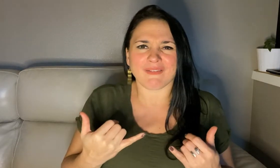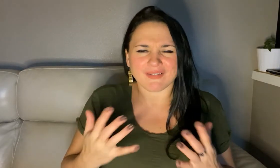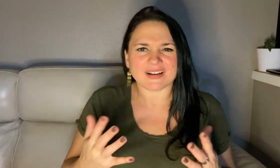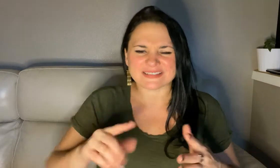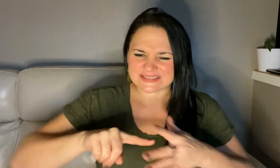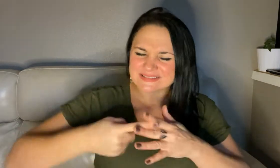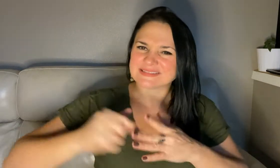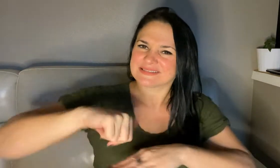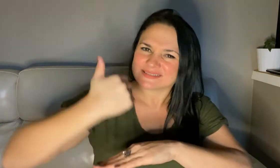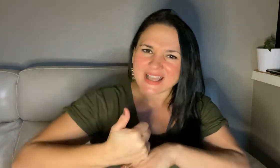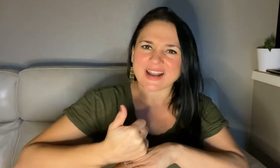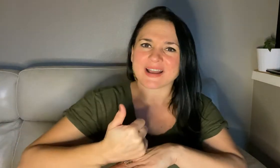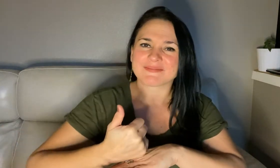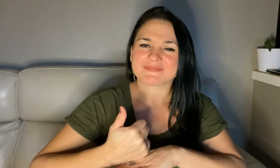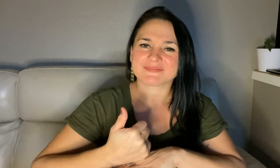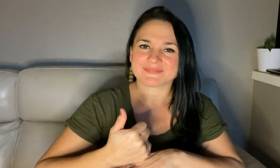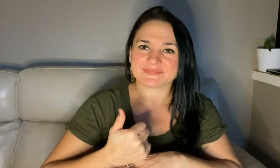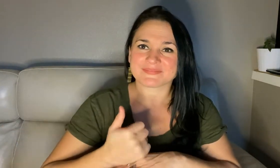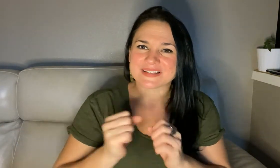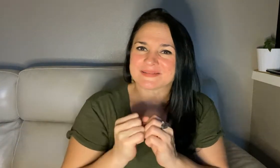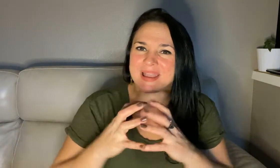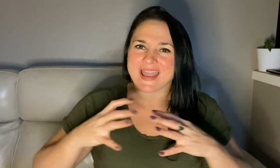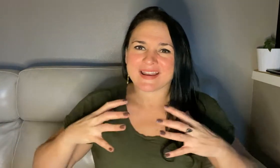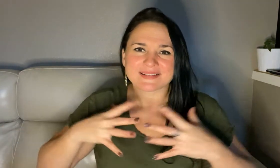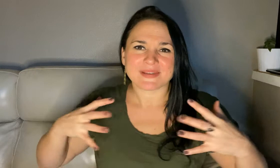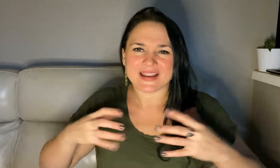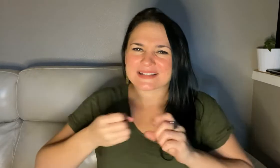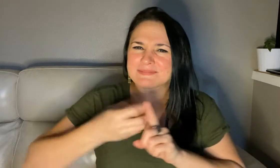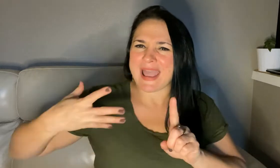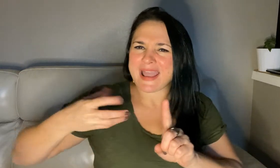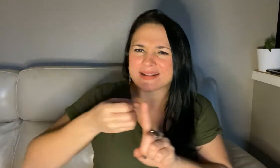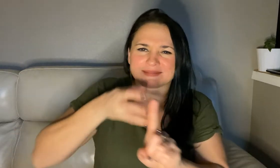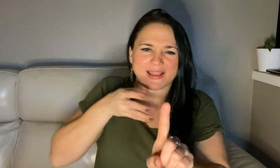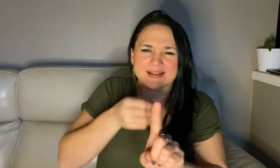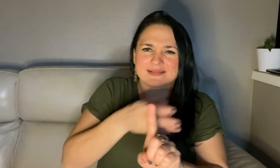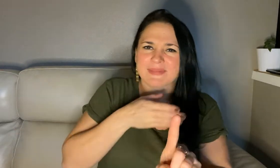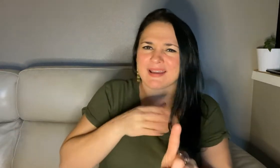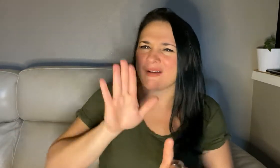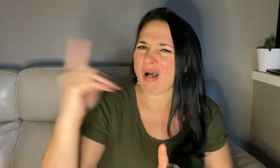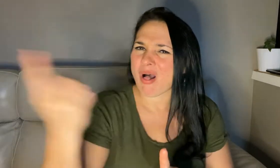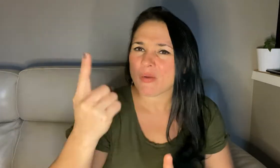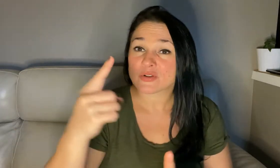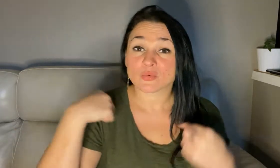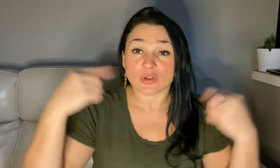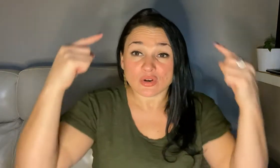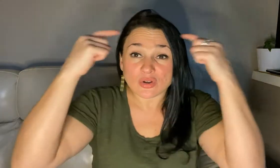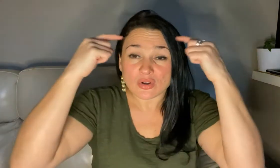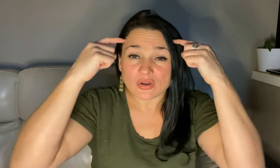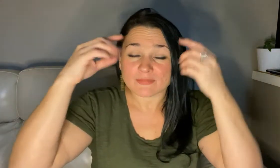this moment, starting to set that up, expand that thought, expand that.